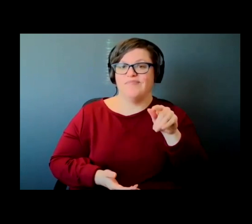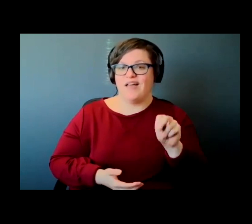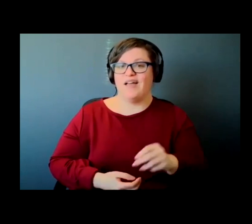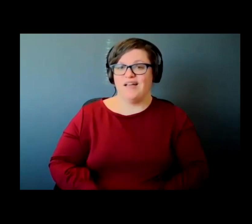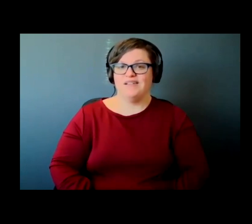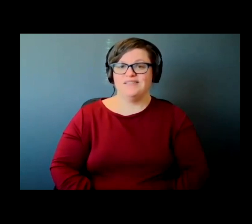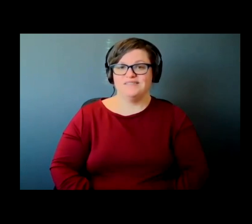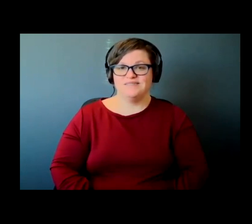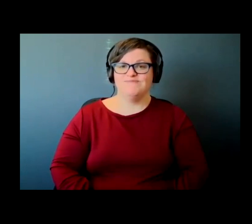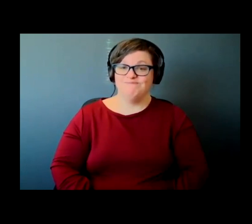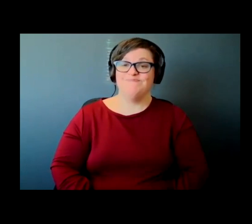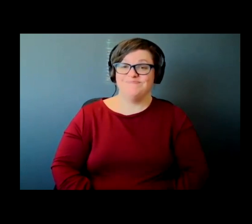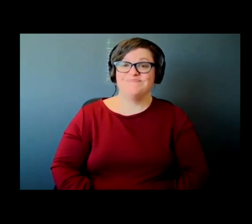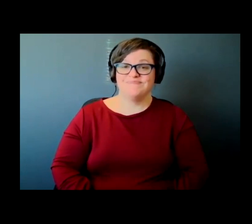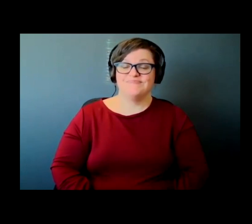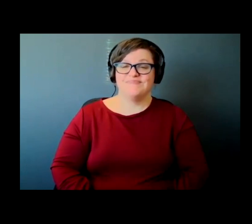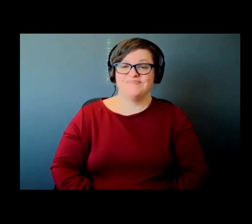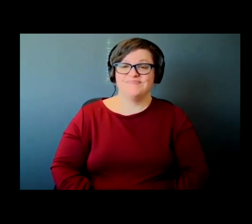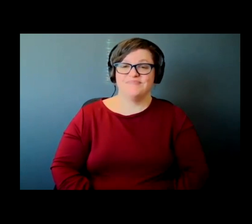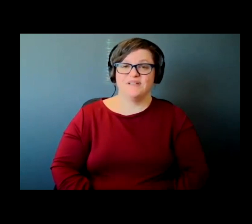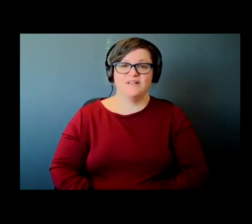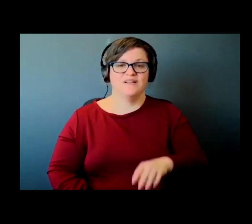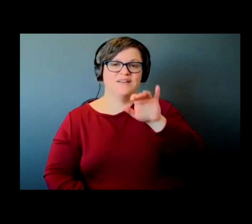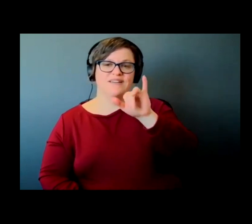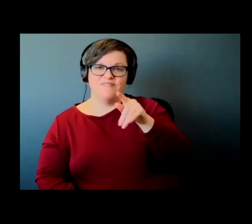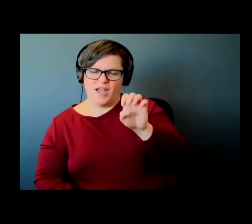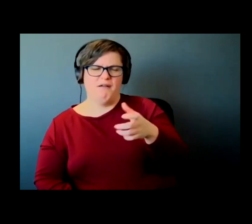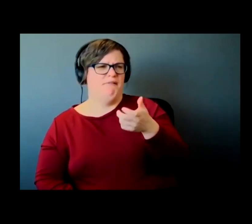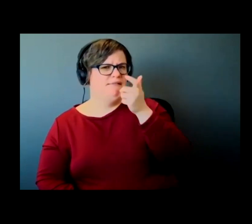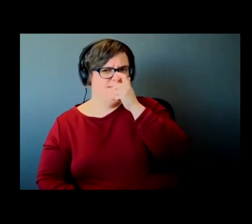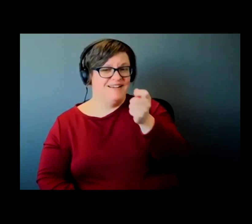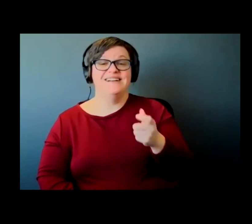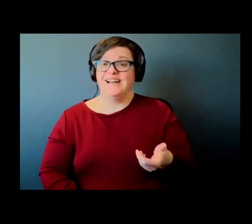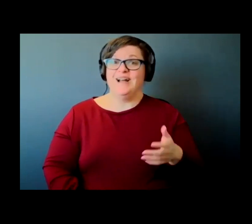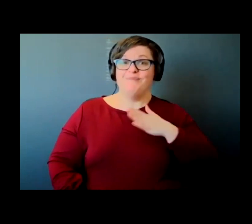So there's my van. Very interesting. Yeah. It's in an art show.